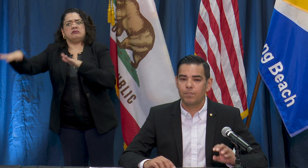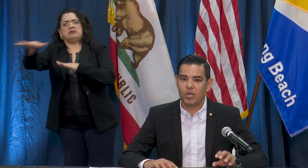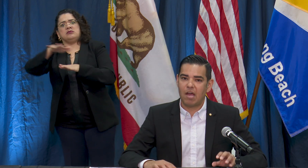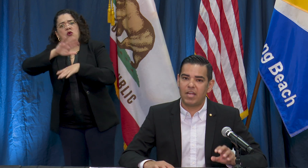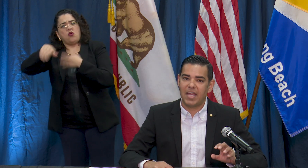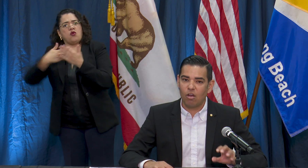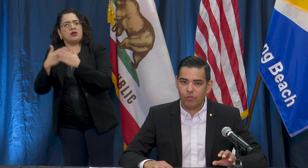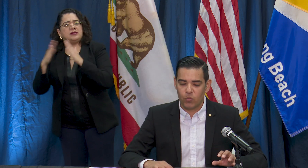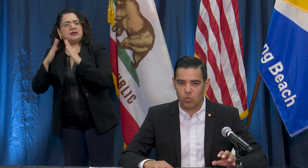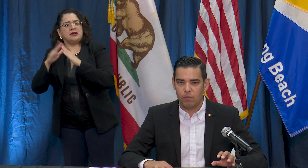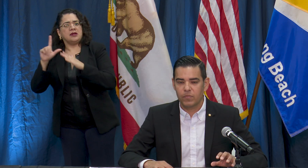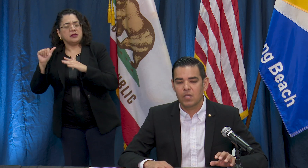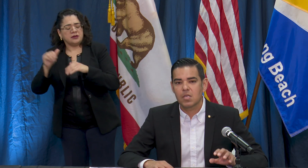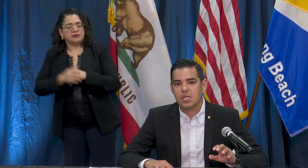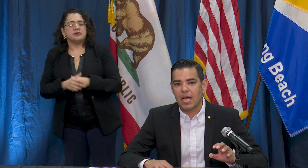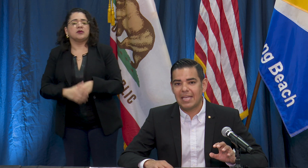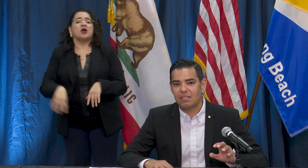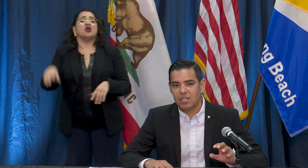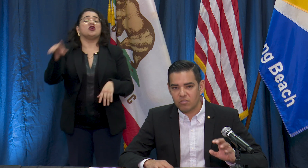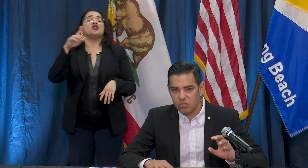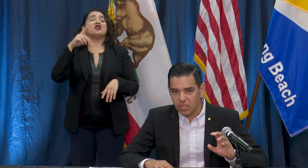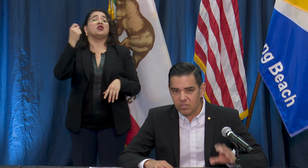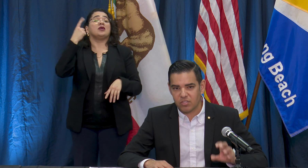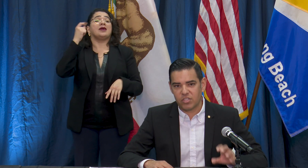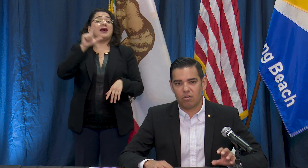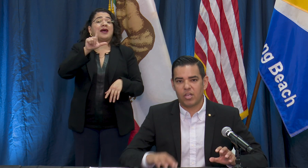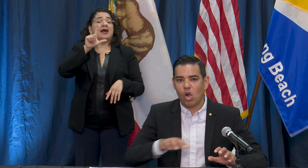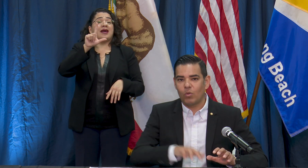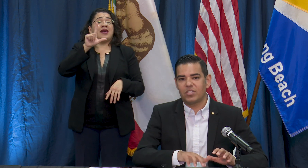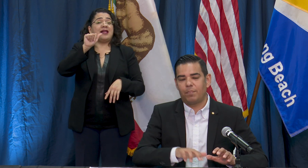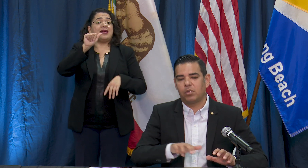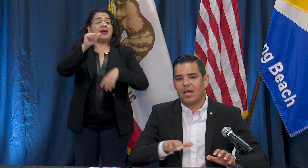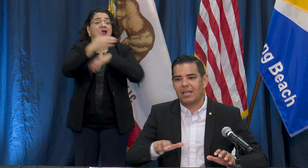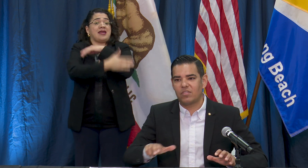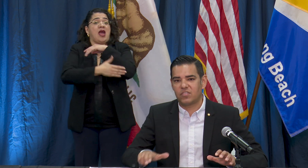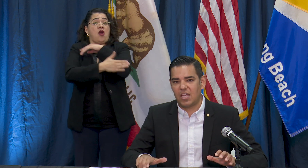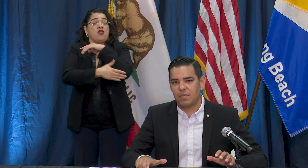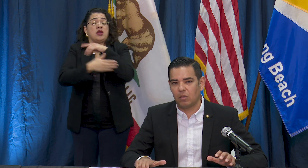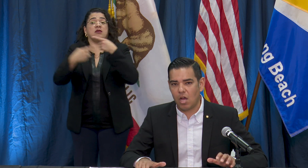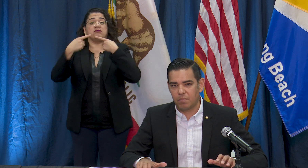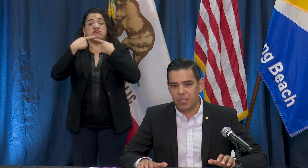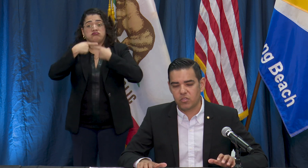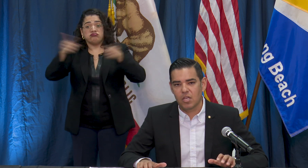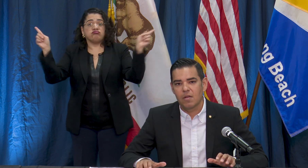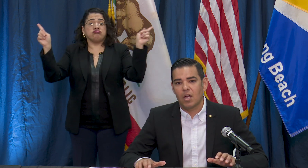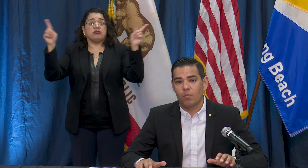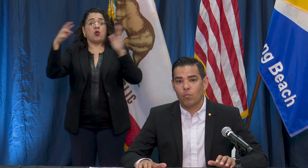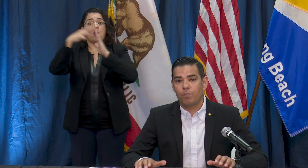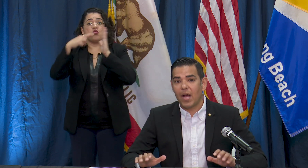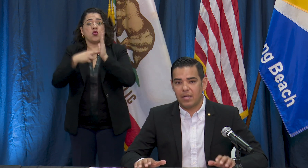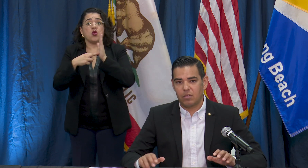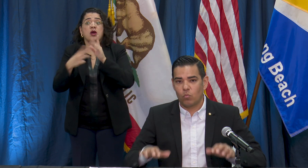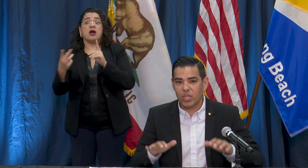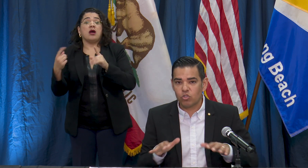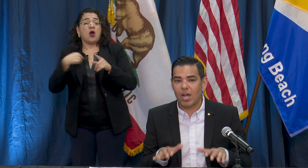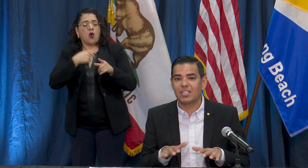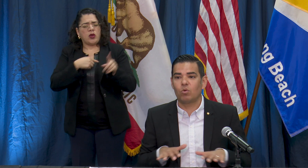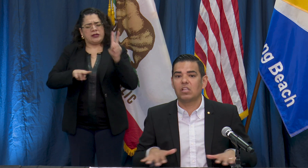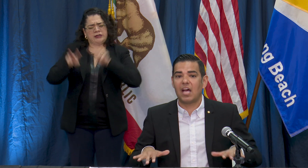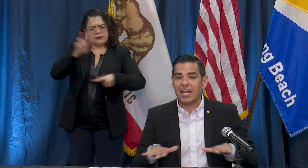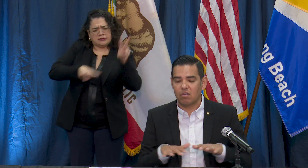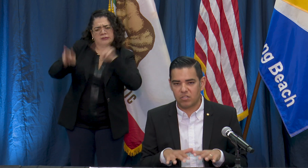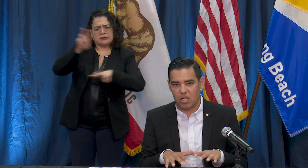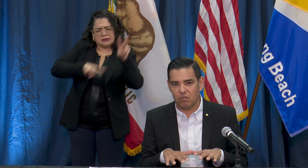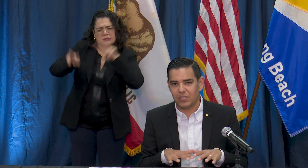county put out a health rule, it doesn't necessarily always apply the same in Long Beach. But we try